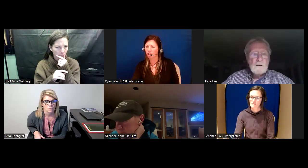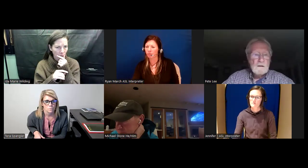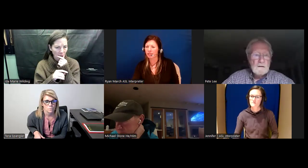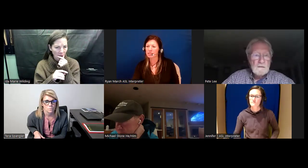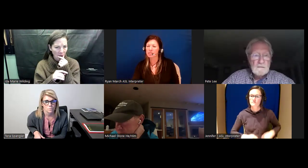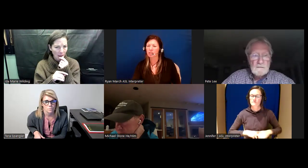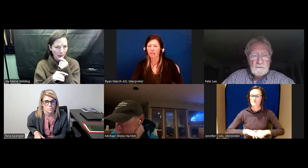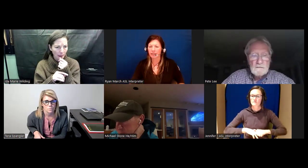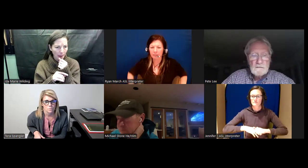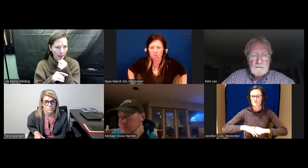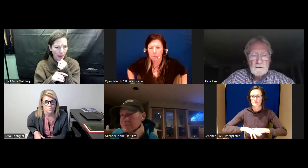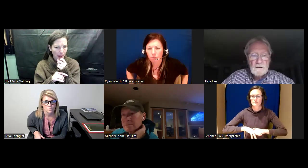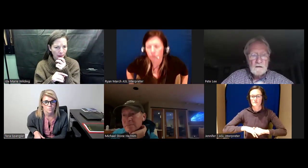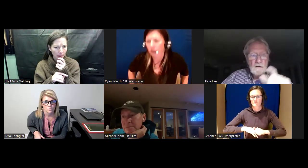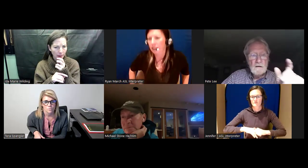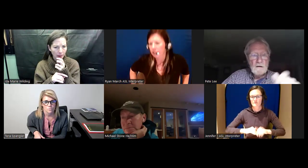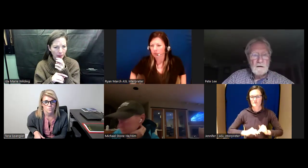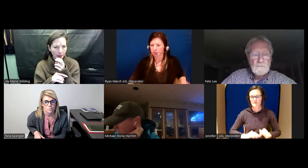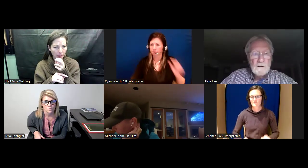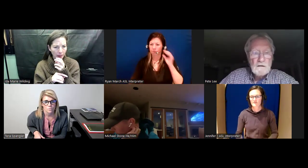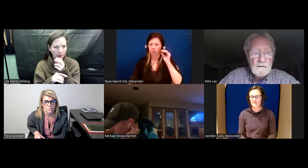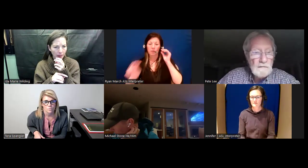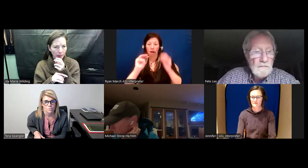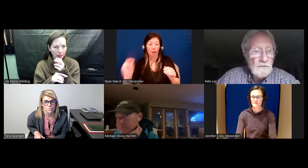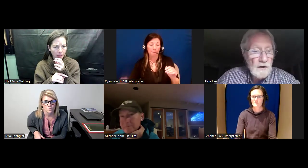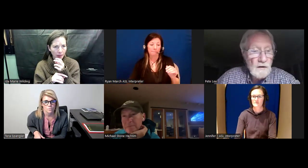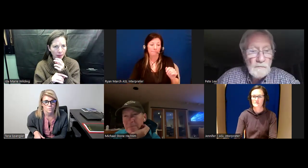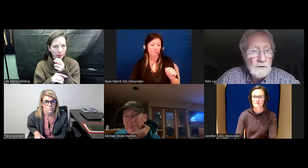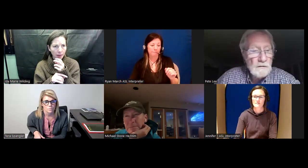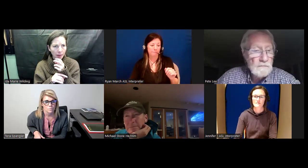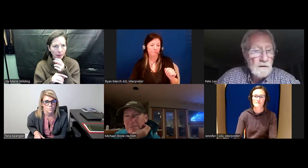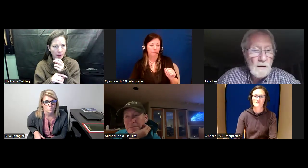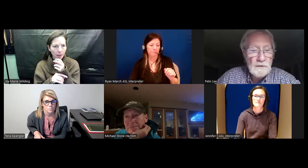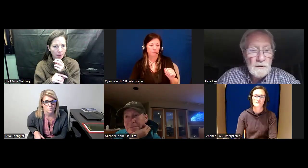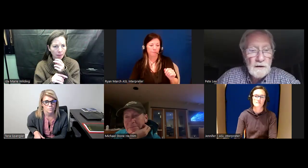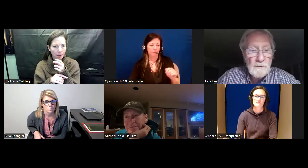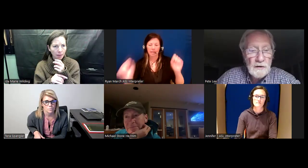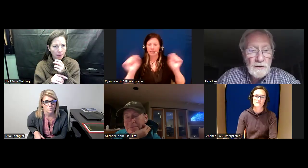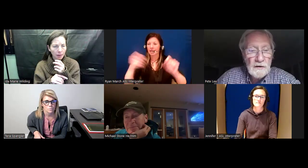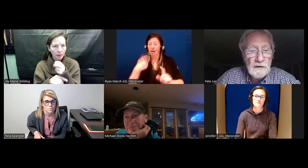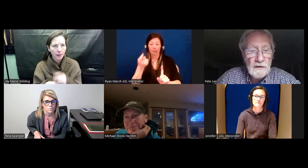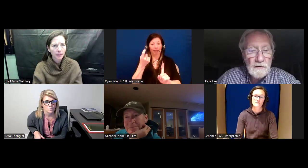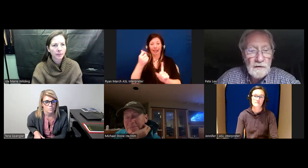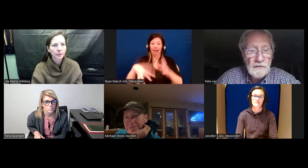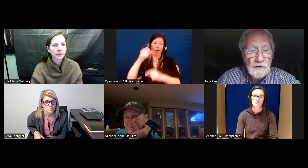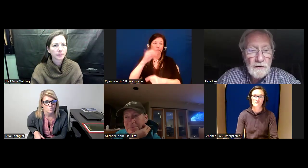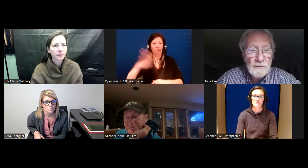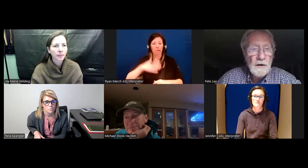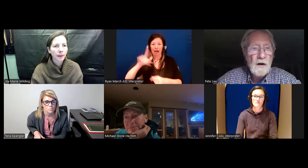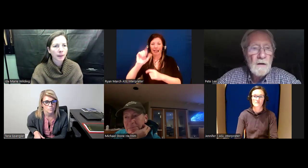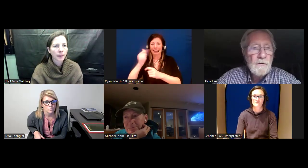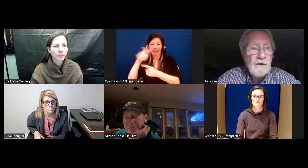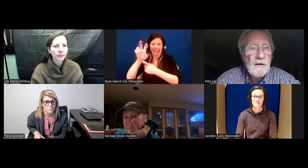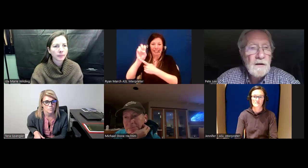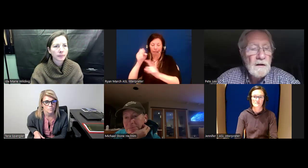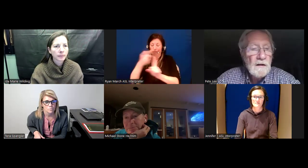or a comment? Did you have anything? Um, yeah, I'm a little out of my league in these areas, but